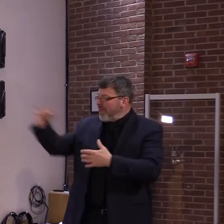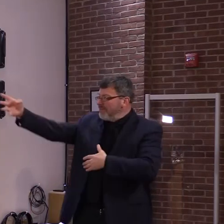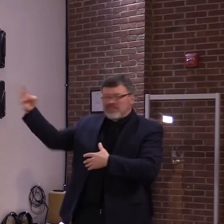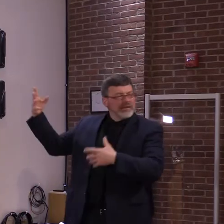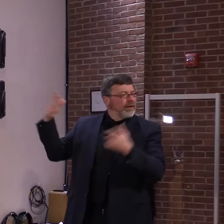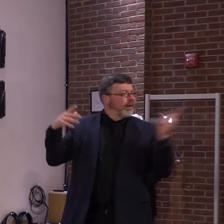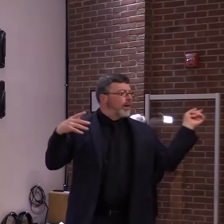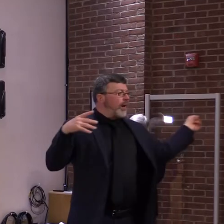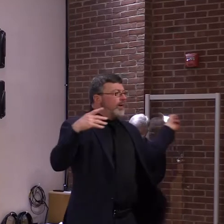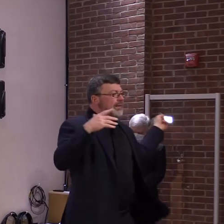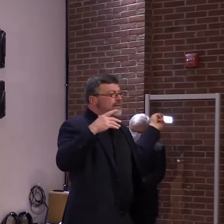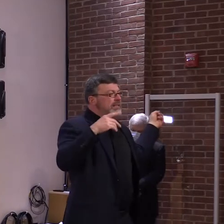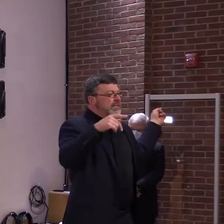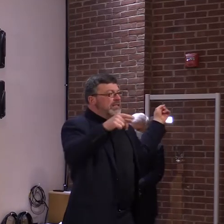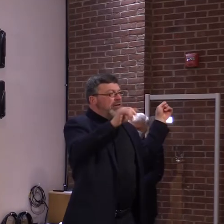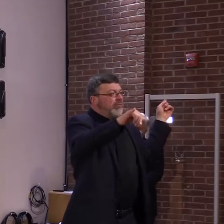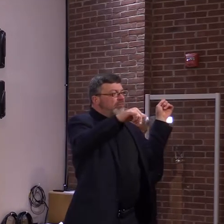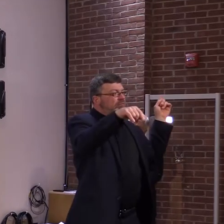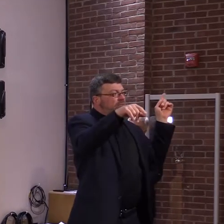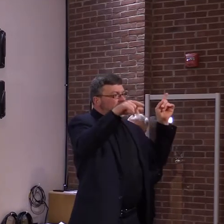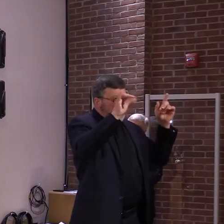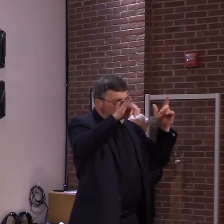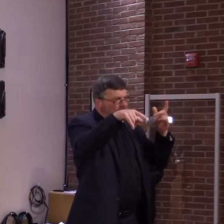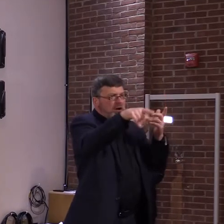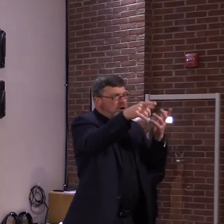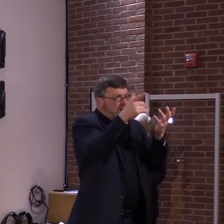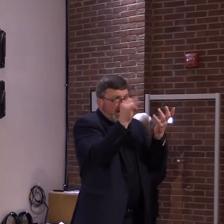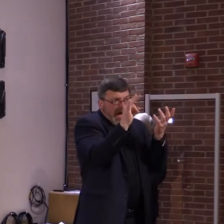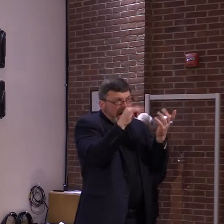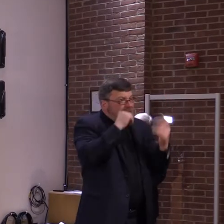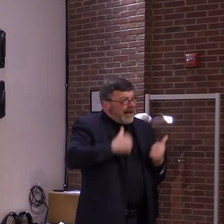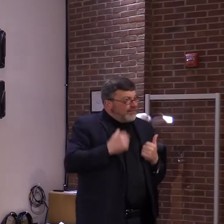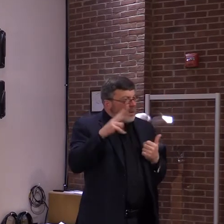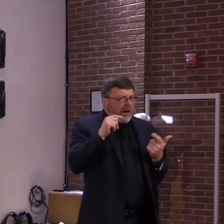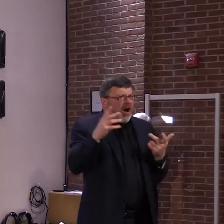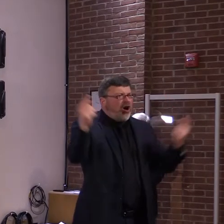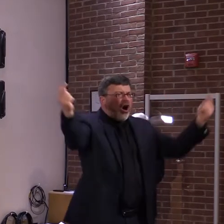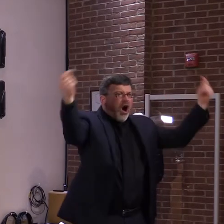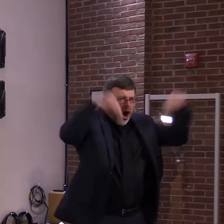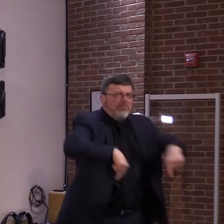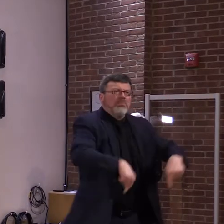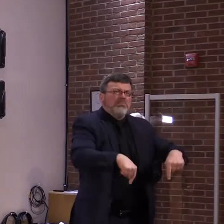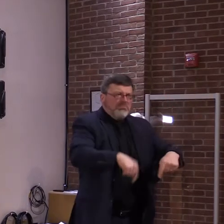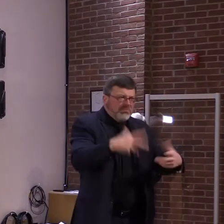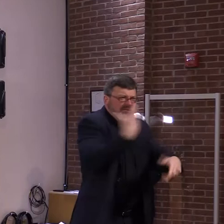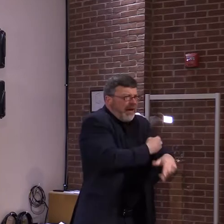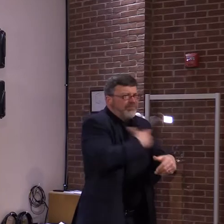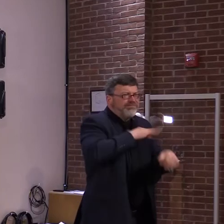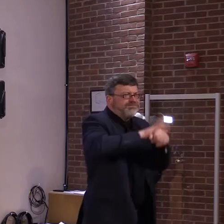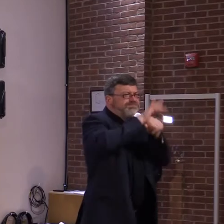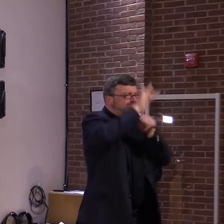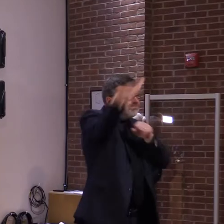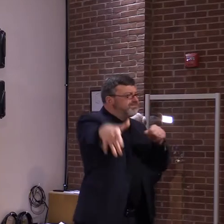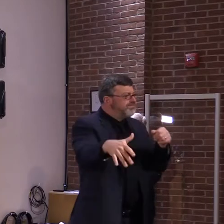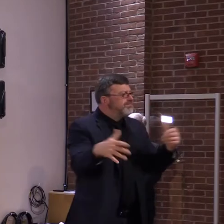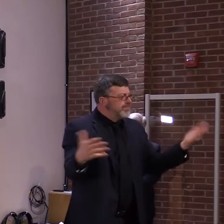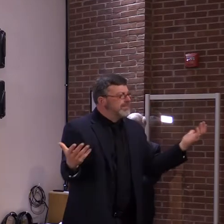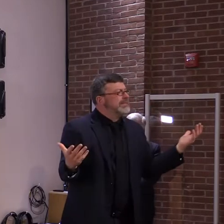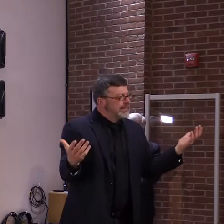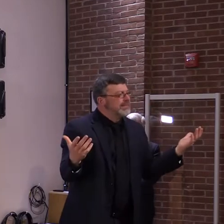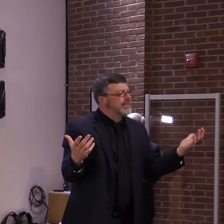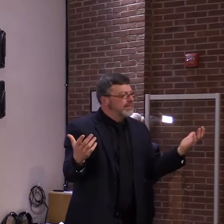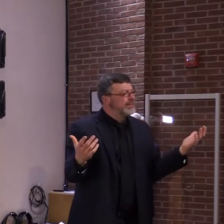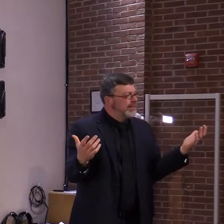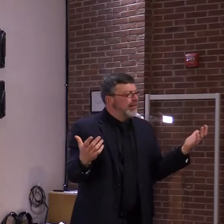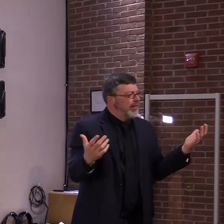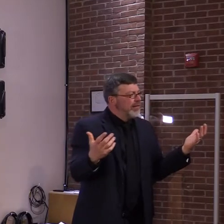where they are. And we are working to do more. This means offering vaccine in ways that don't require logging